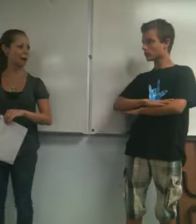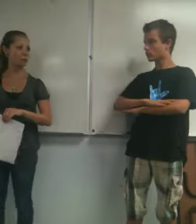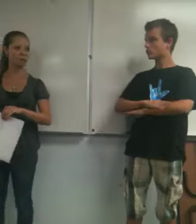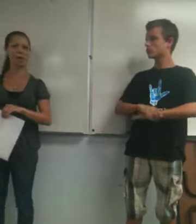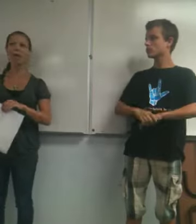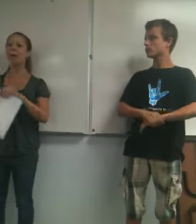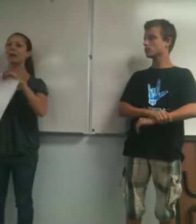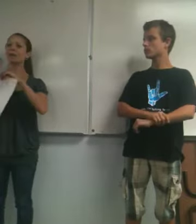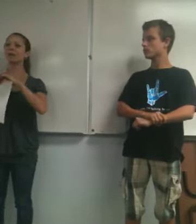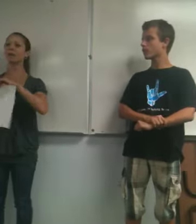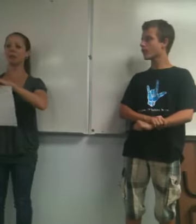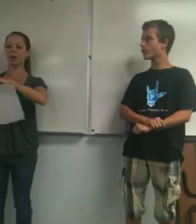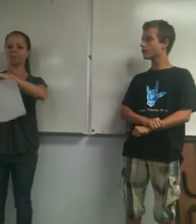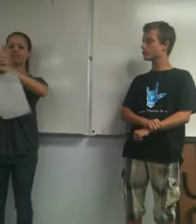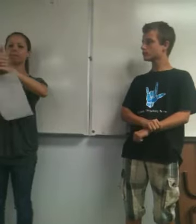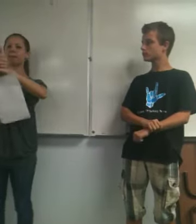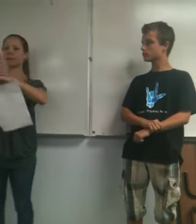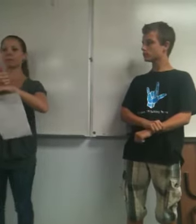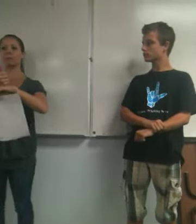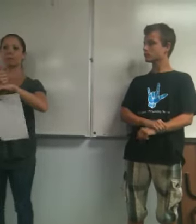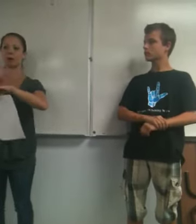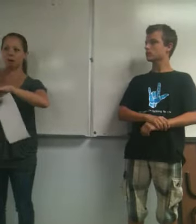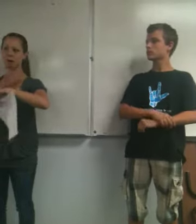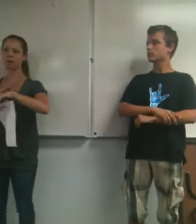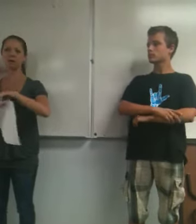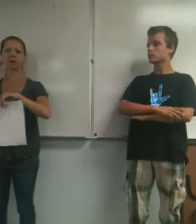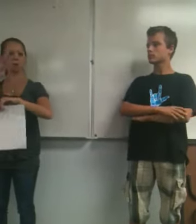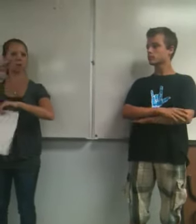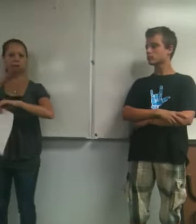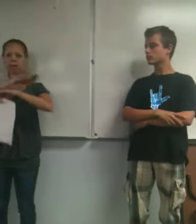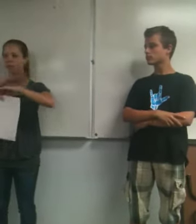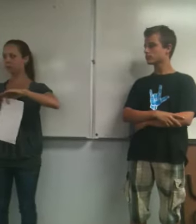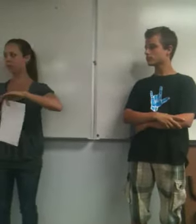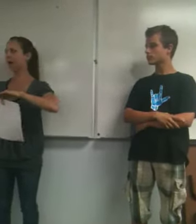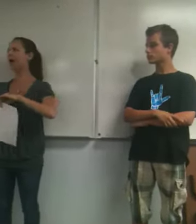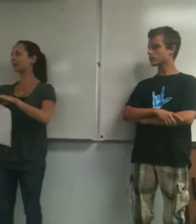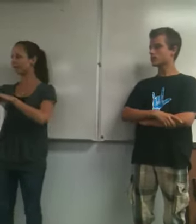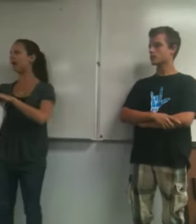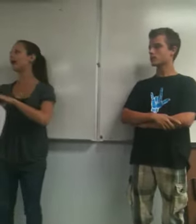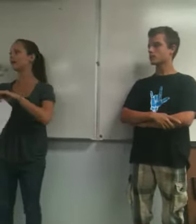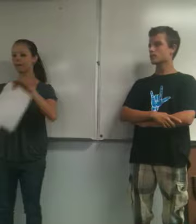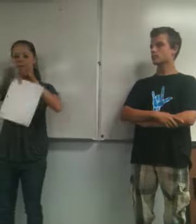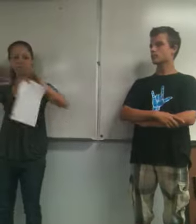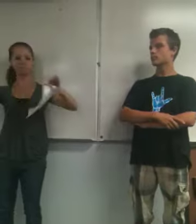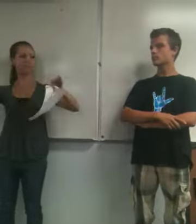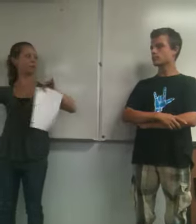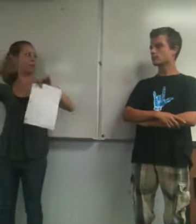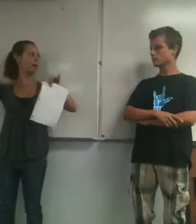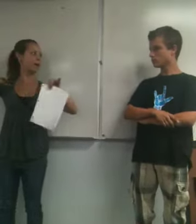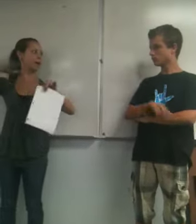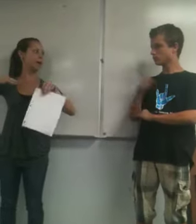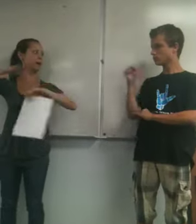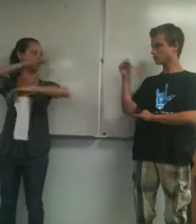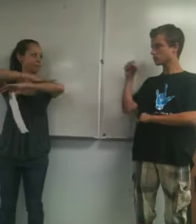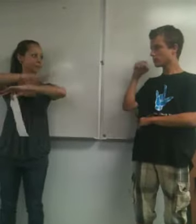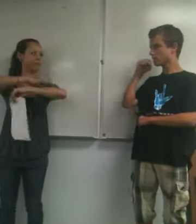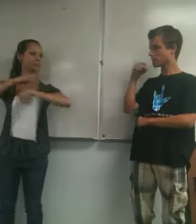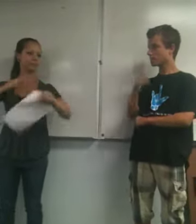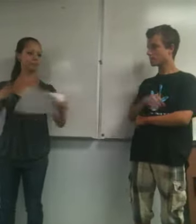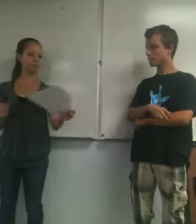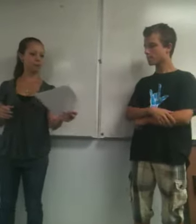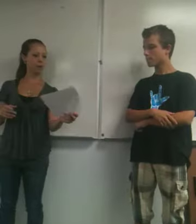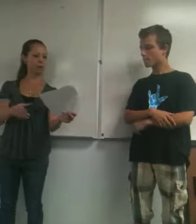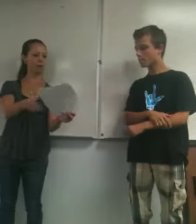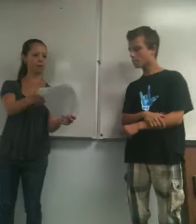like encounter, anything you like set something on, or Flat surface. Flat, yeah, like a flat area.